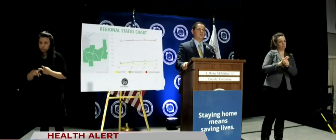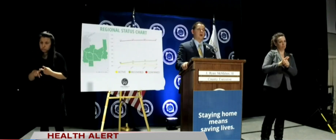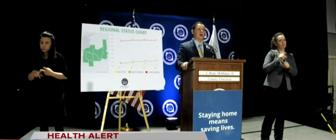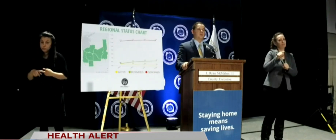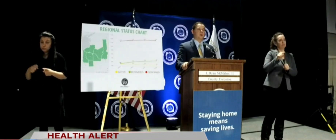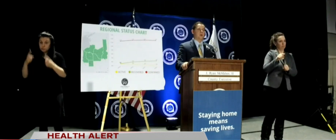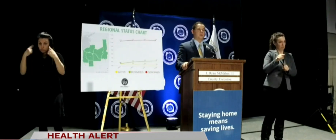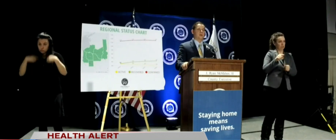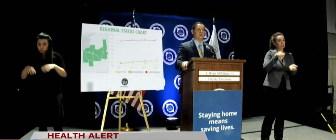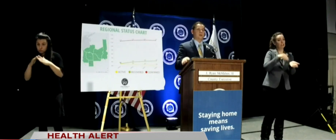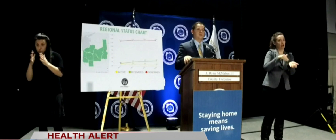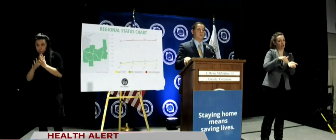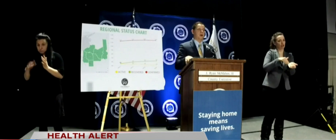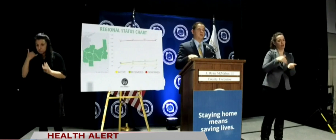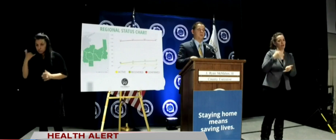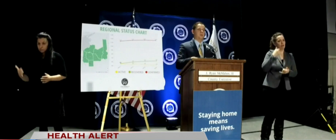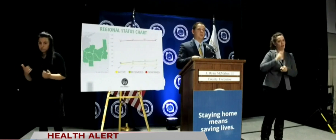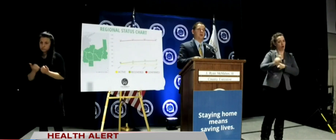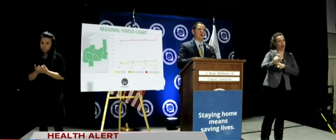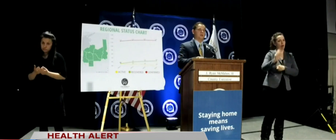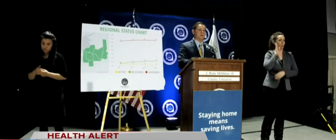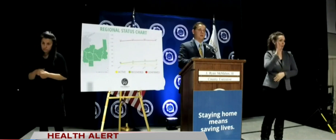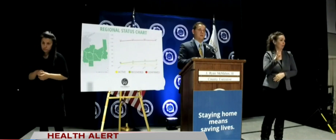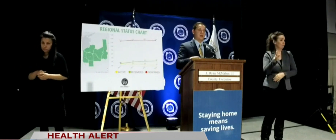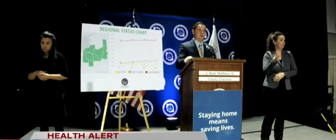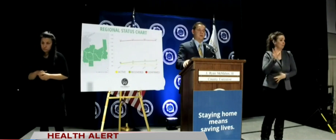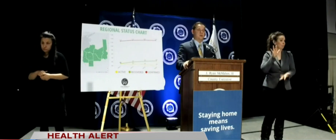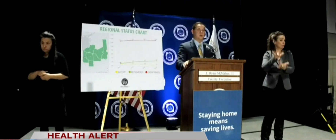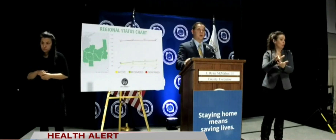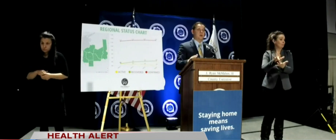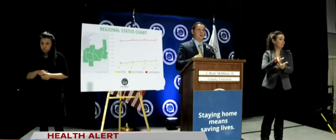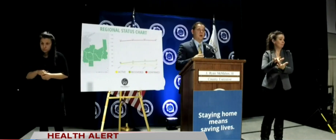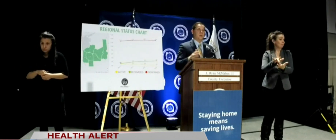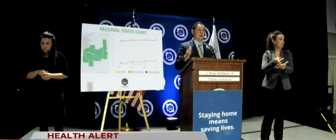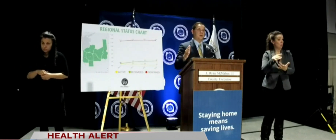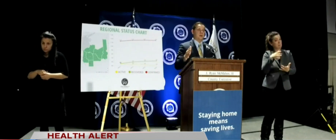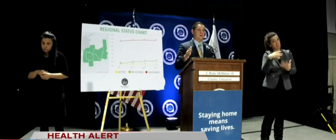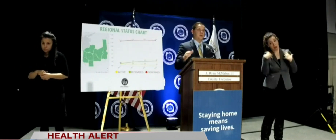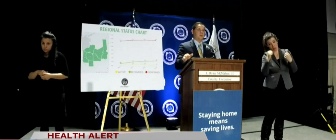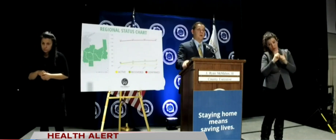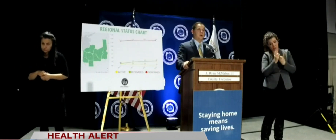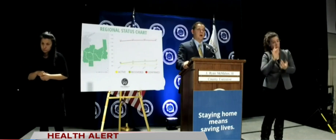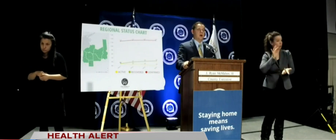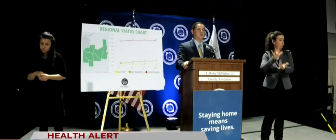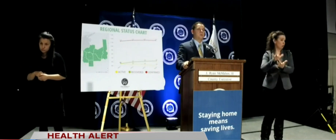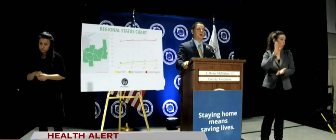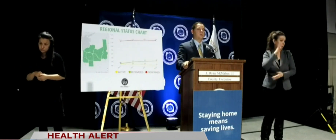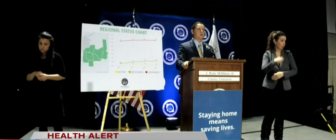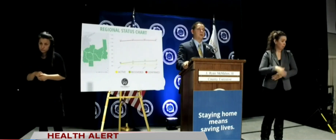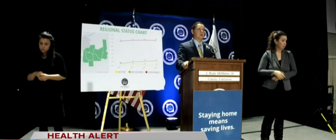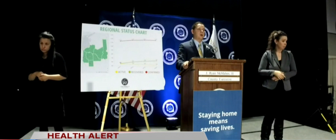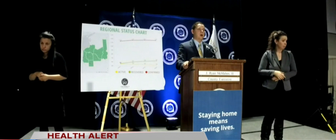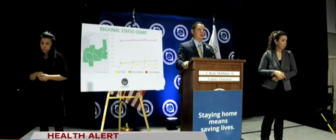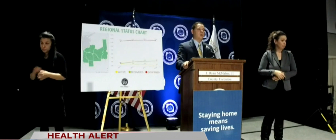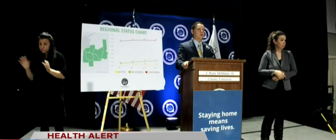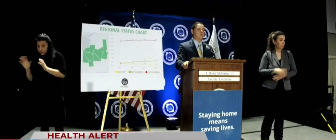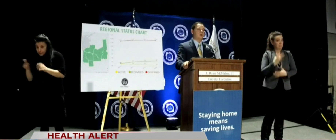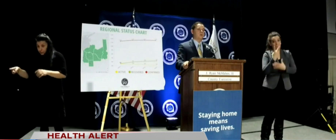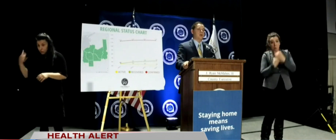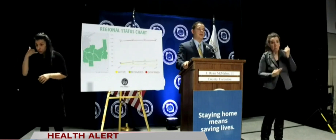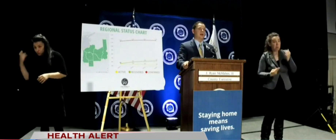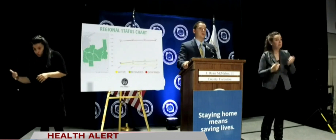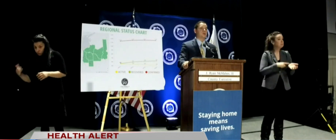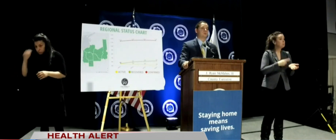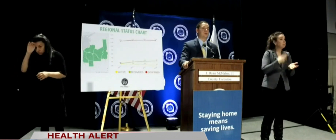you'll hear from our health department, and you'll hear from our health department regardless if you have a doctor. So you automatically hear from our health department. We